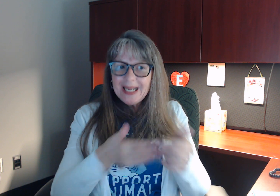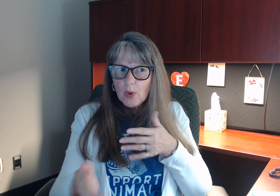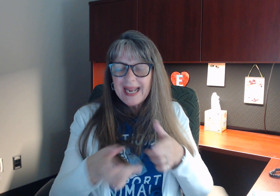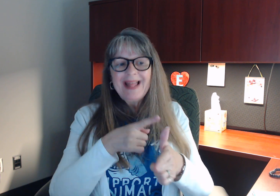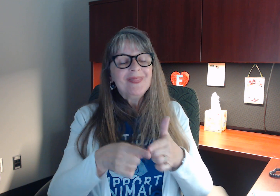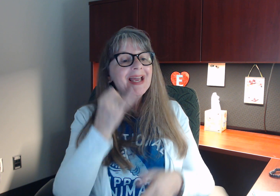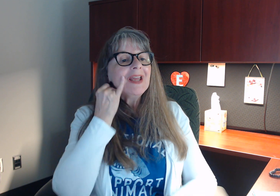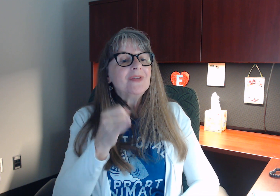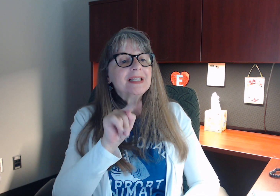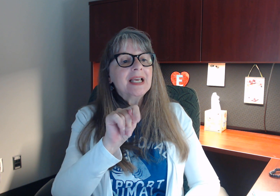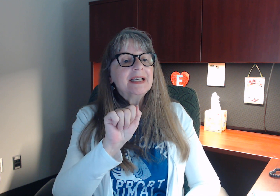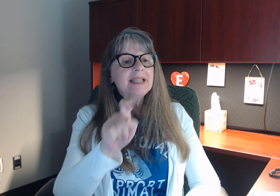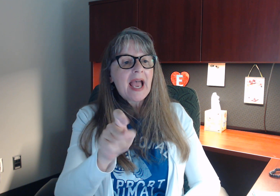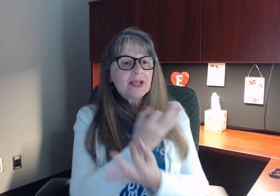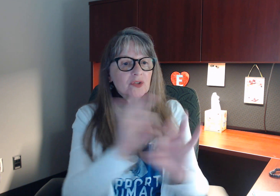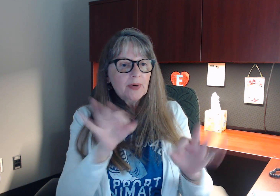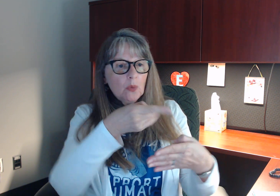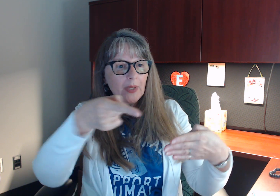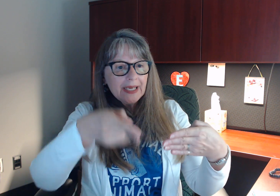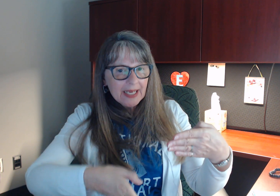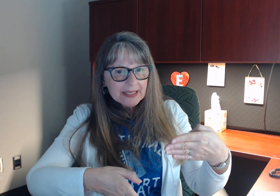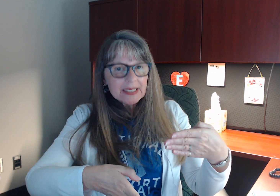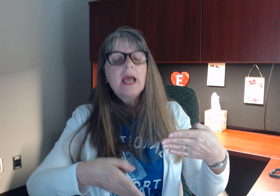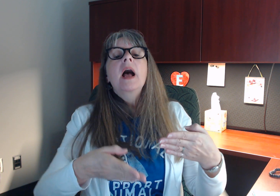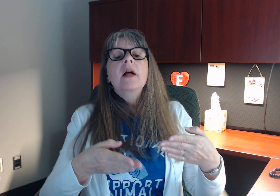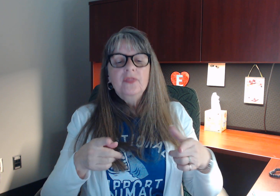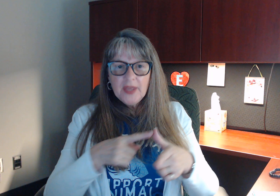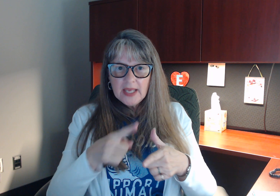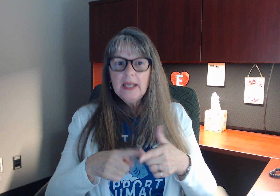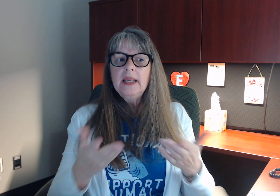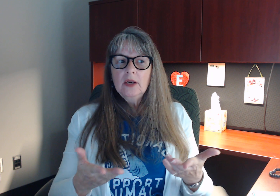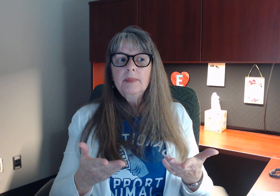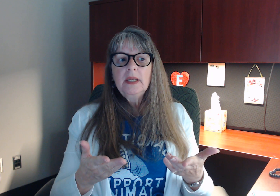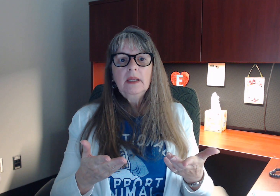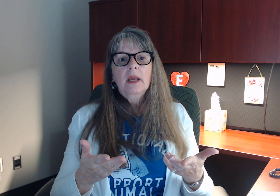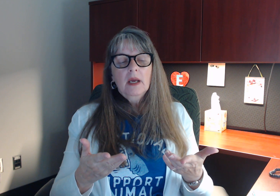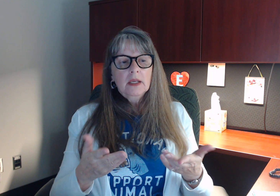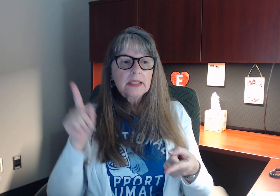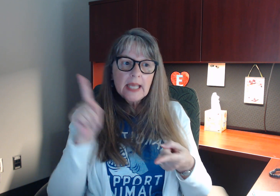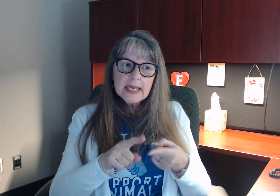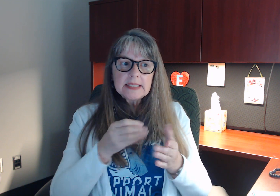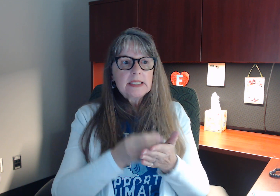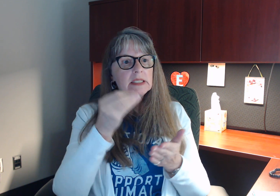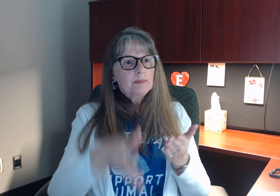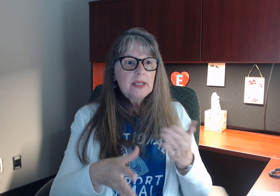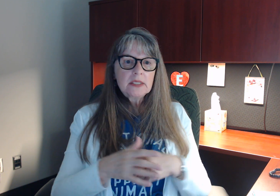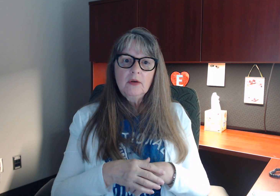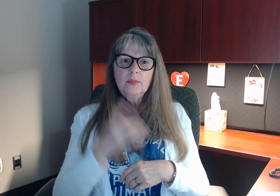anyway. And then if it's tax-free weekend, then it'll be less expensive